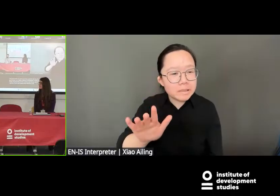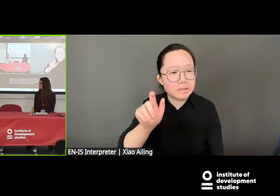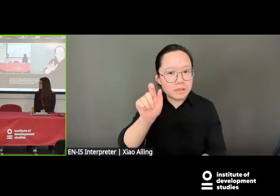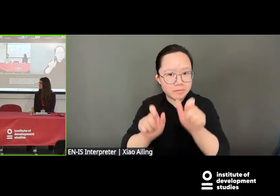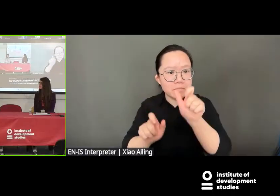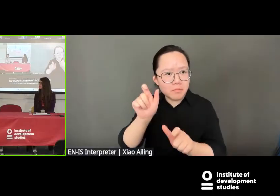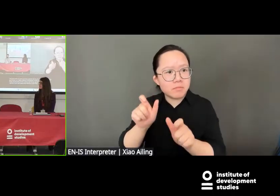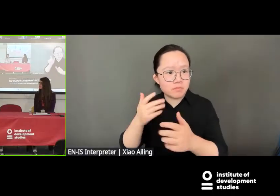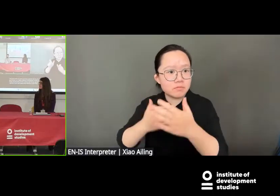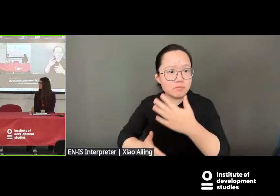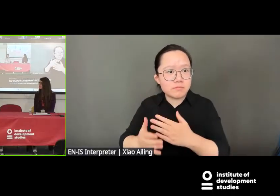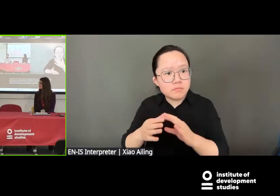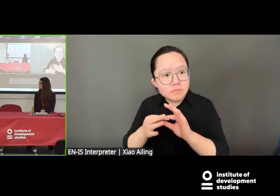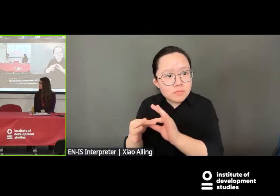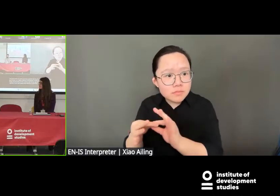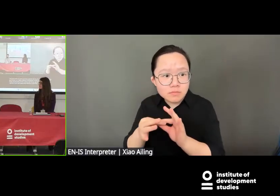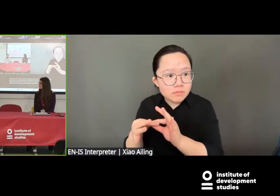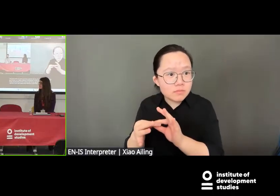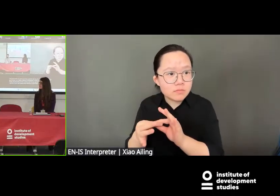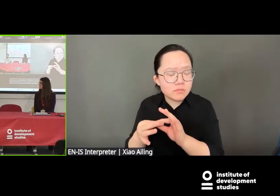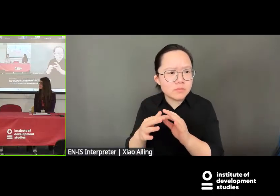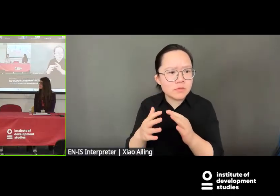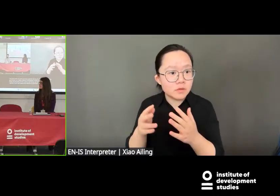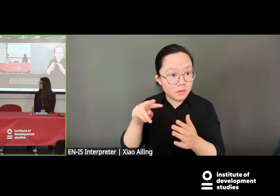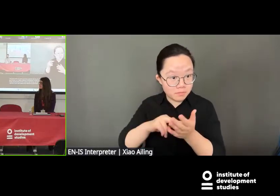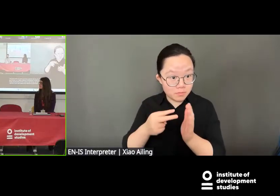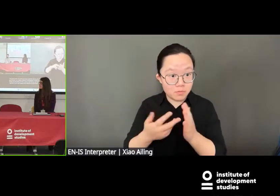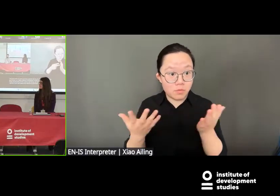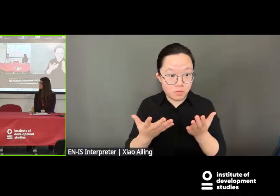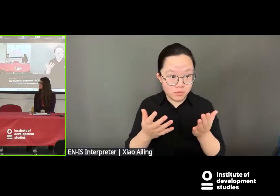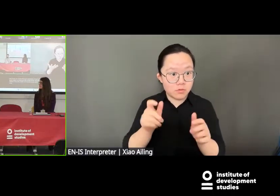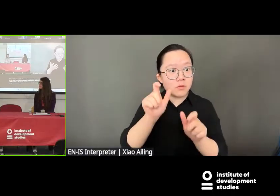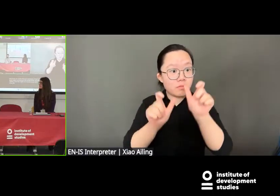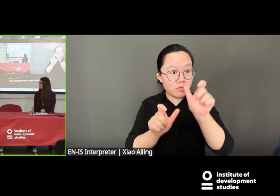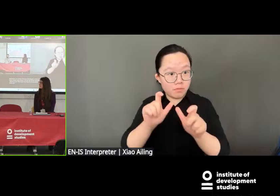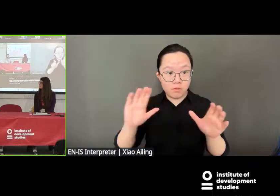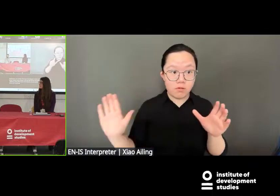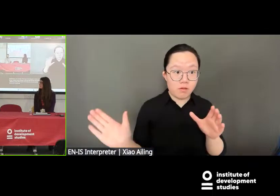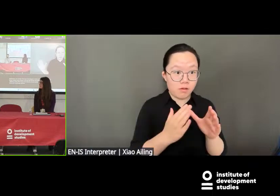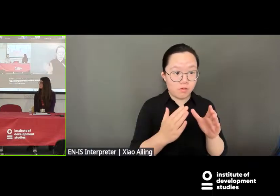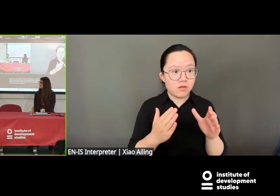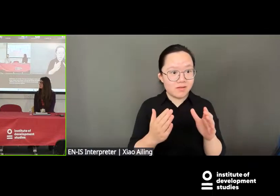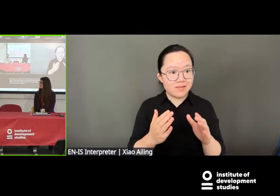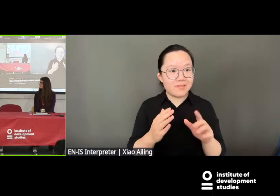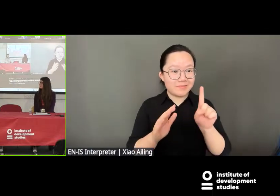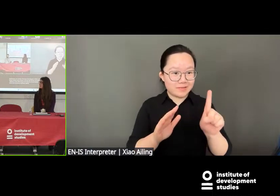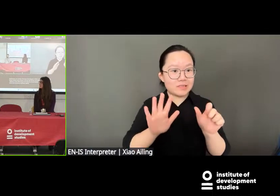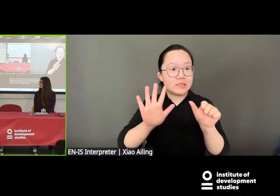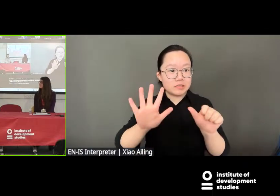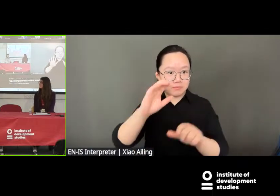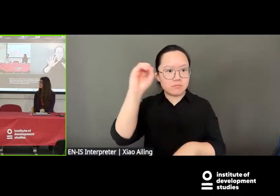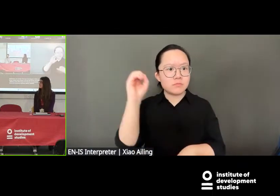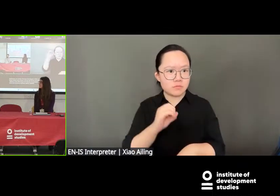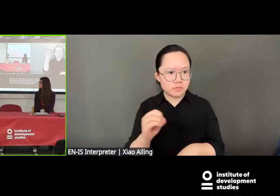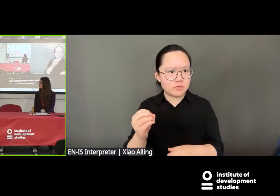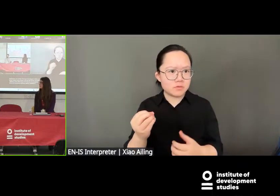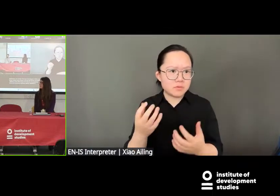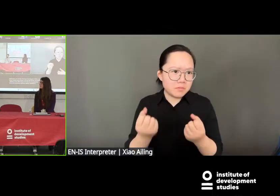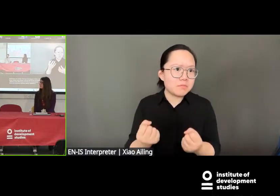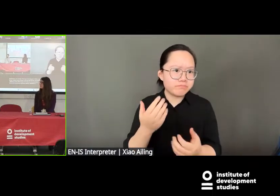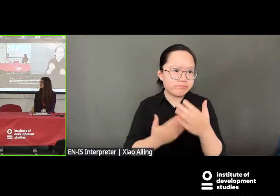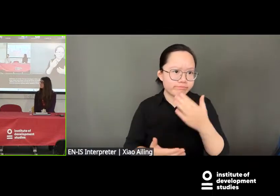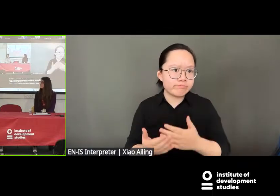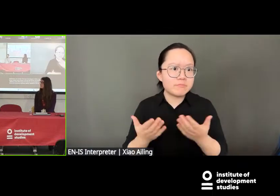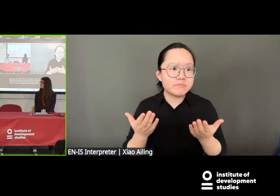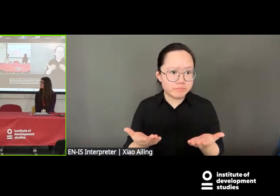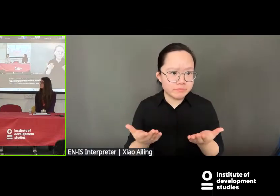the equivalent of 16% of the world's population. So any inclusive notion of global development